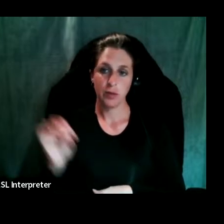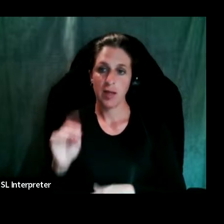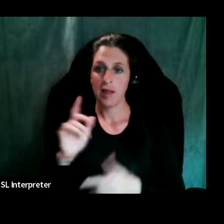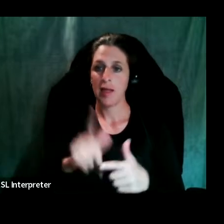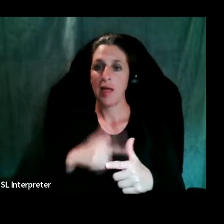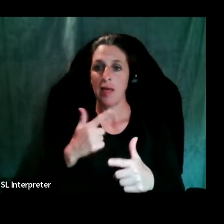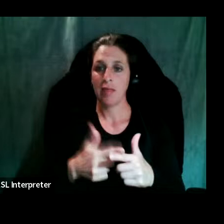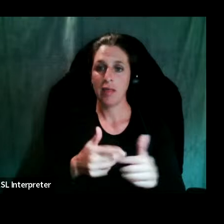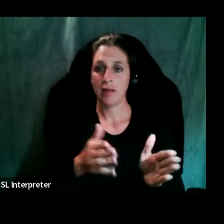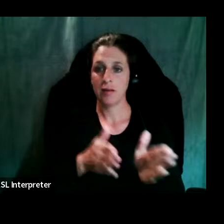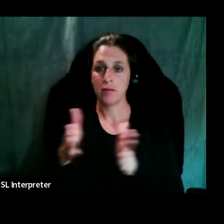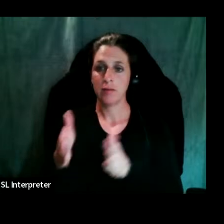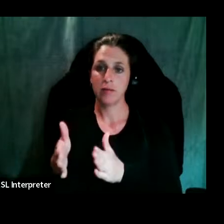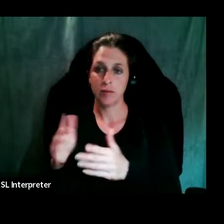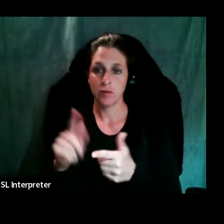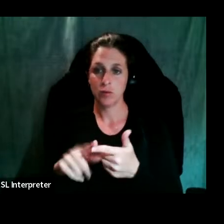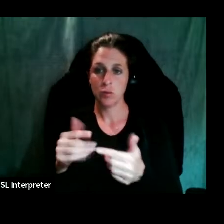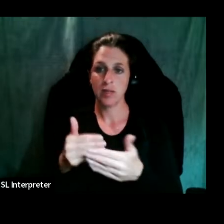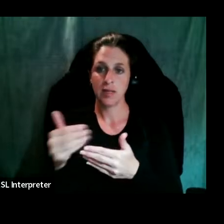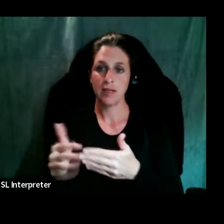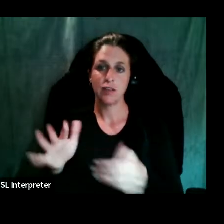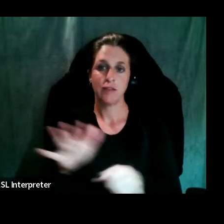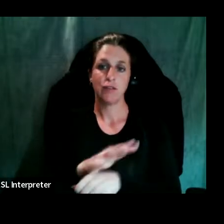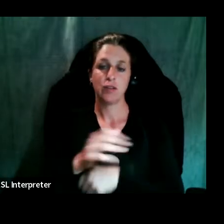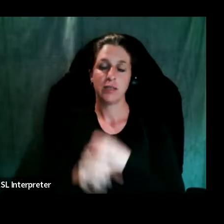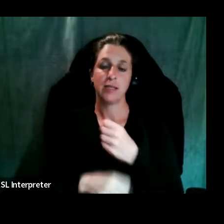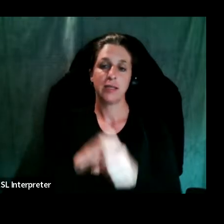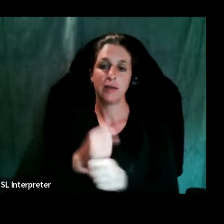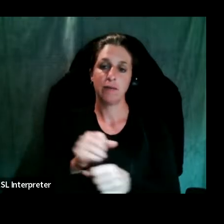move into the next full year of COVID,